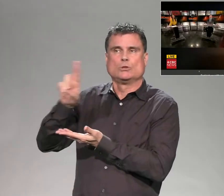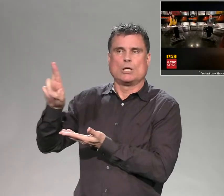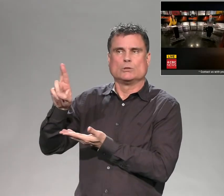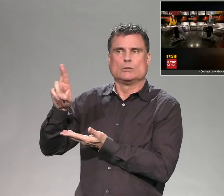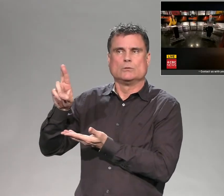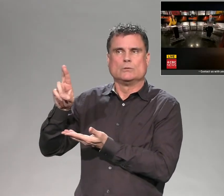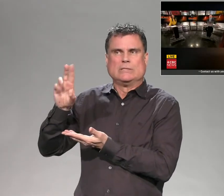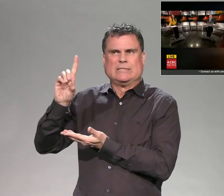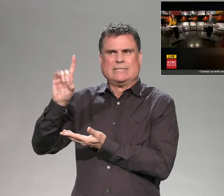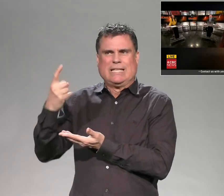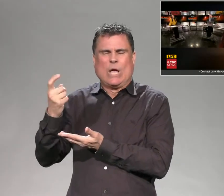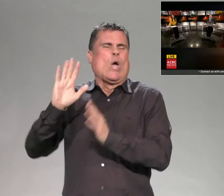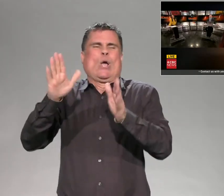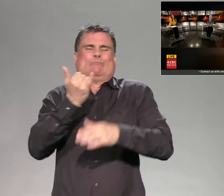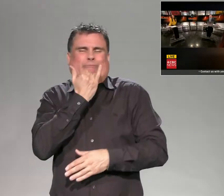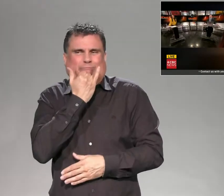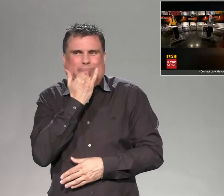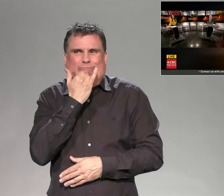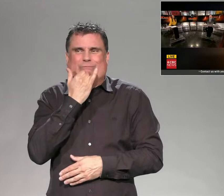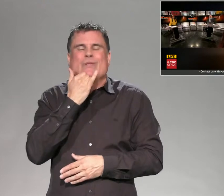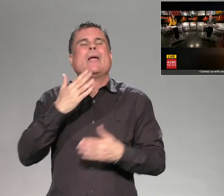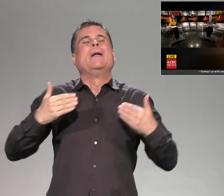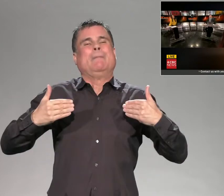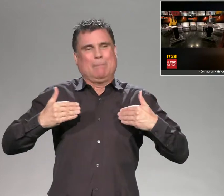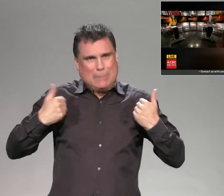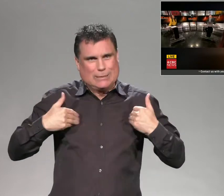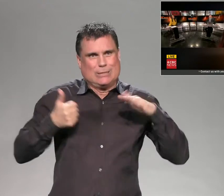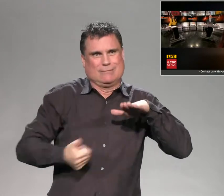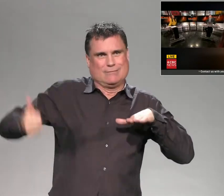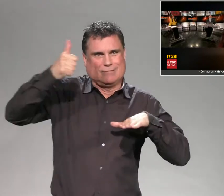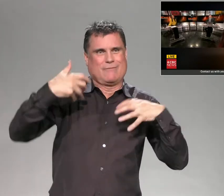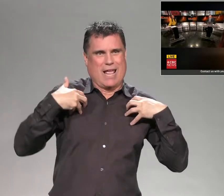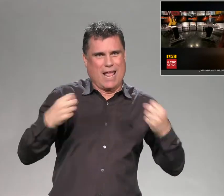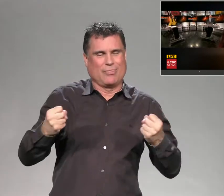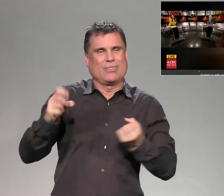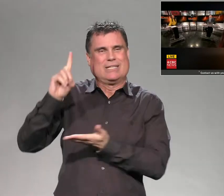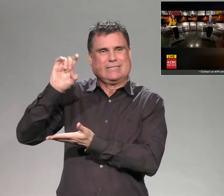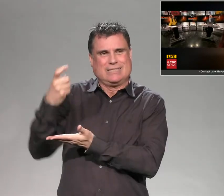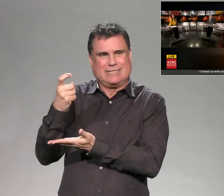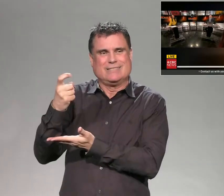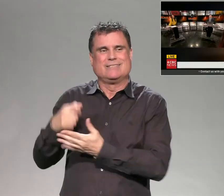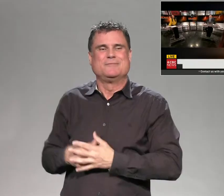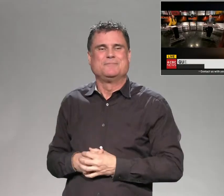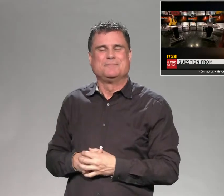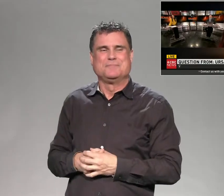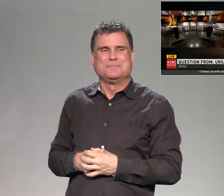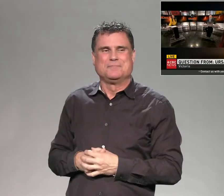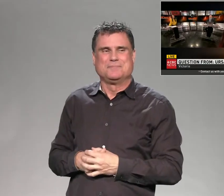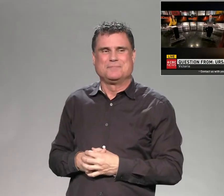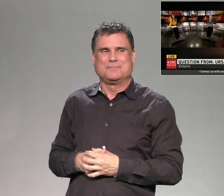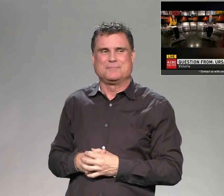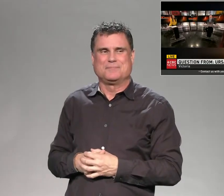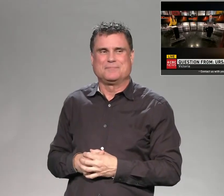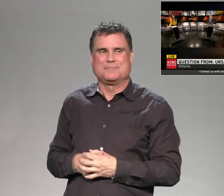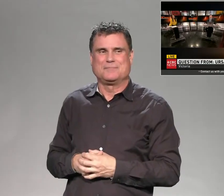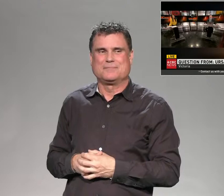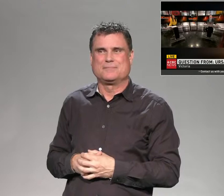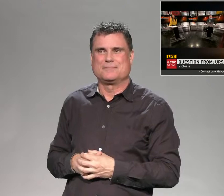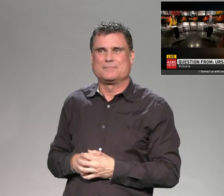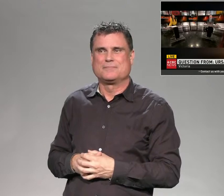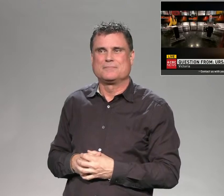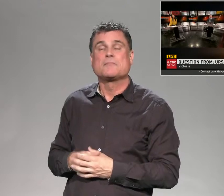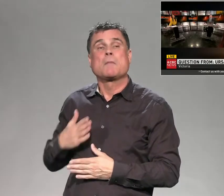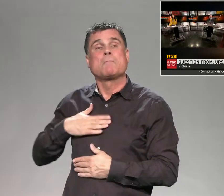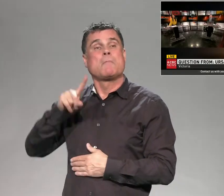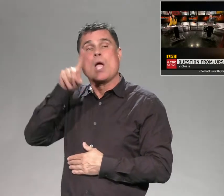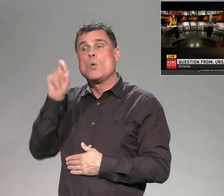Hello, can you hear me? We can, thank you. Lovely. So this question is pertaining, my son will be 18